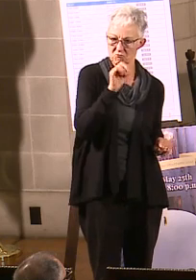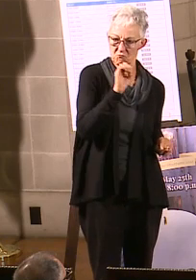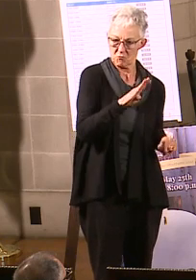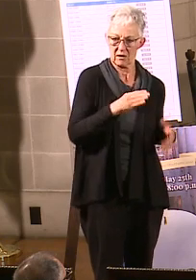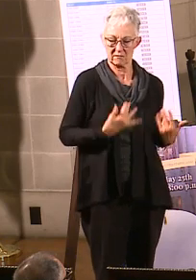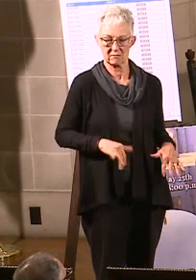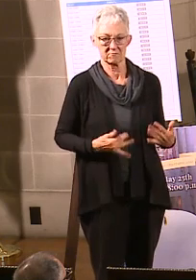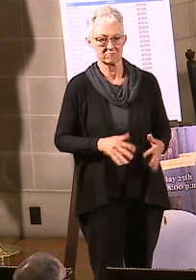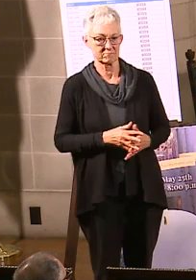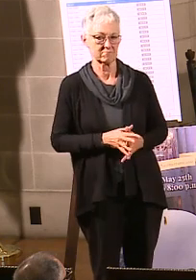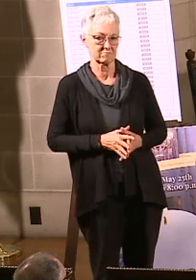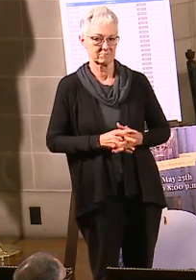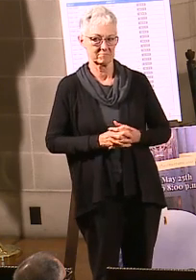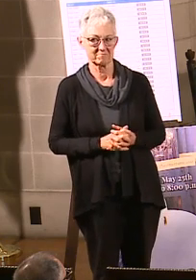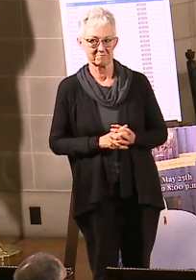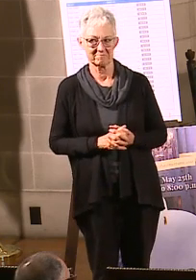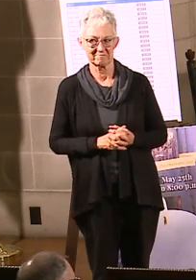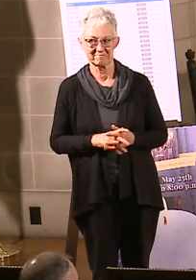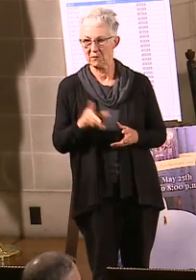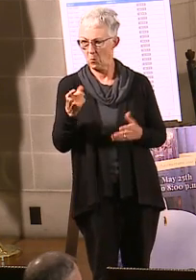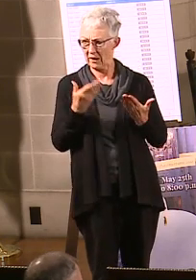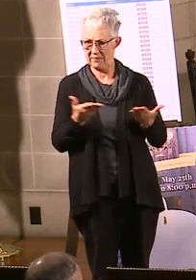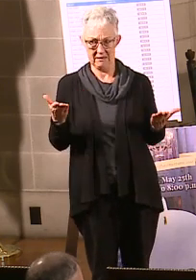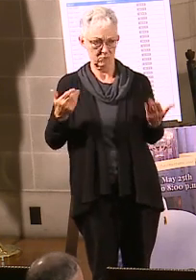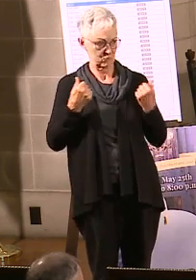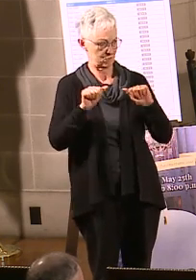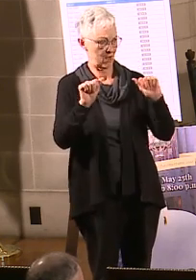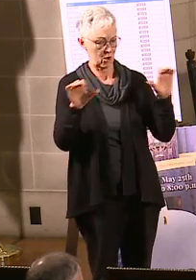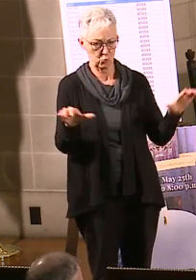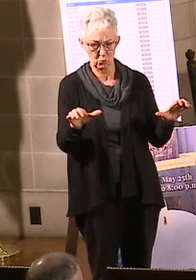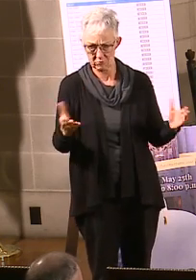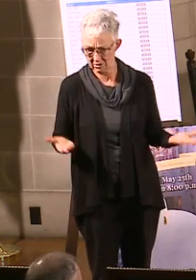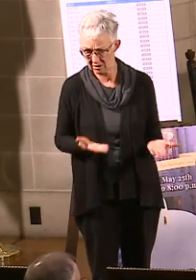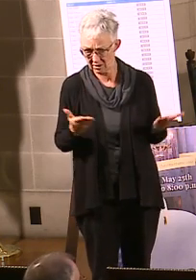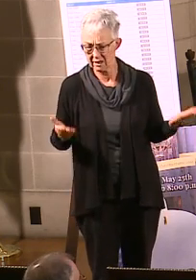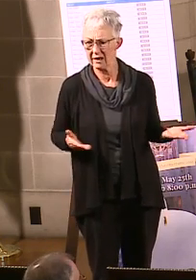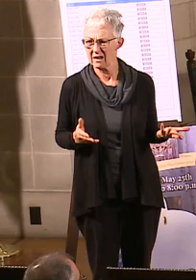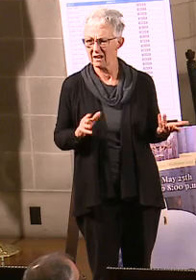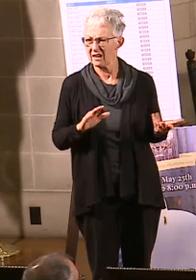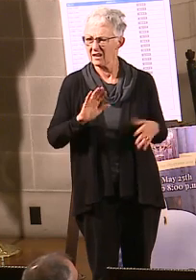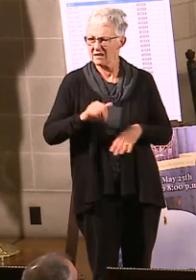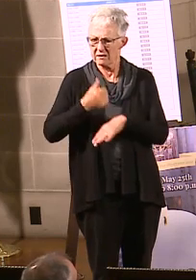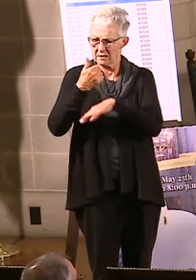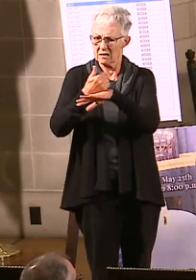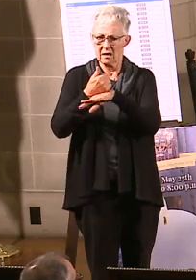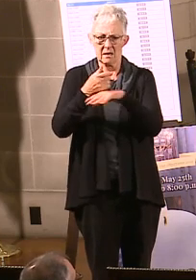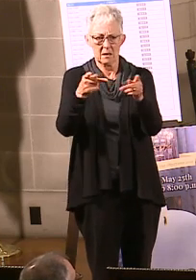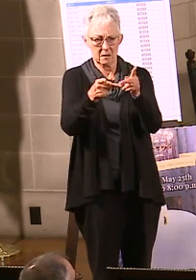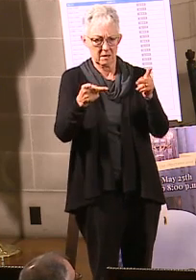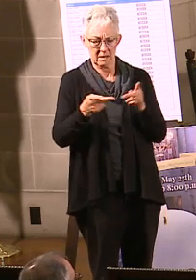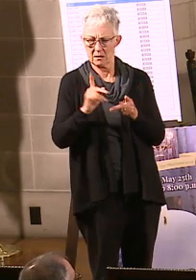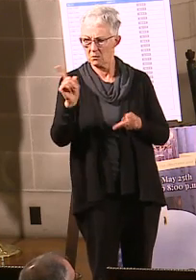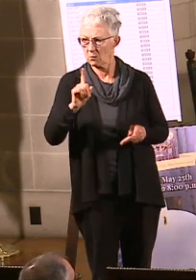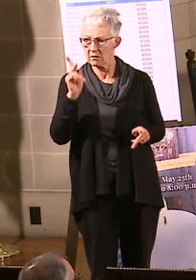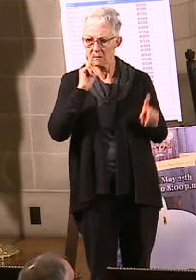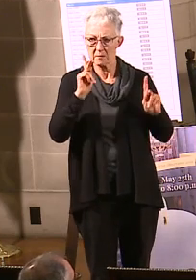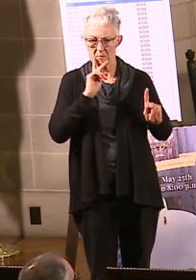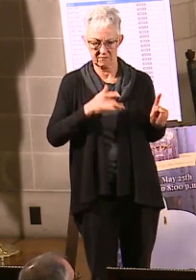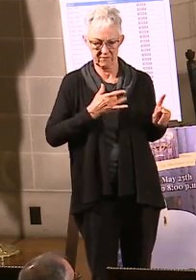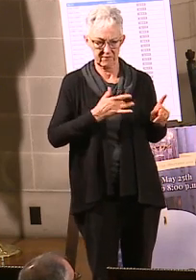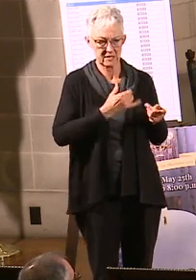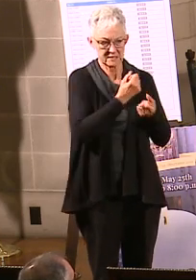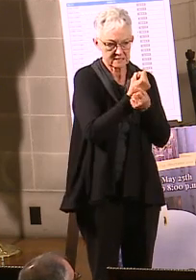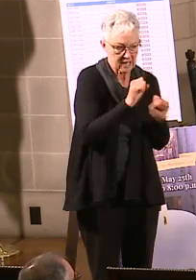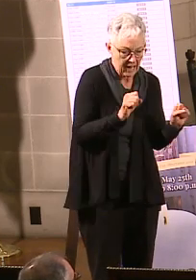So, again, one of the things we try to do here at the state of Nebraska is create an environment that is safe, productive, and positive. So we recognize